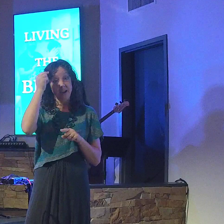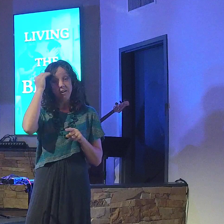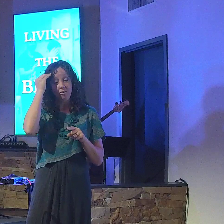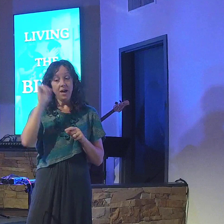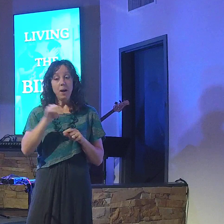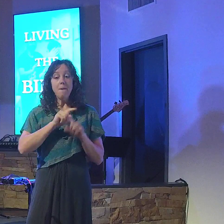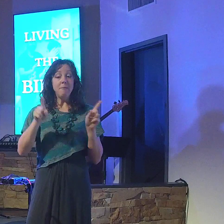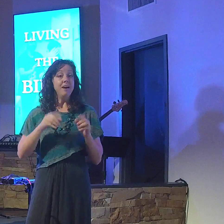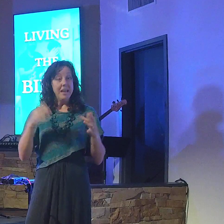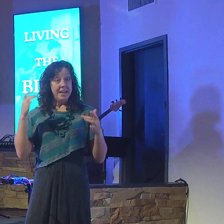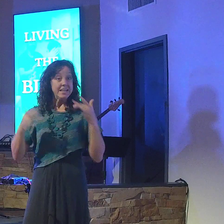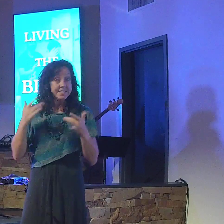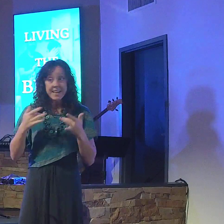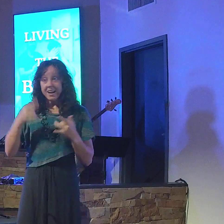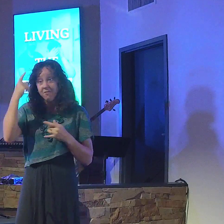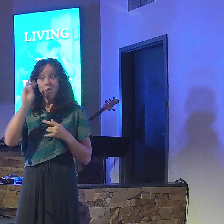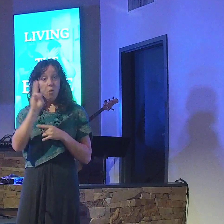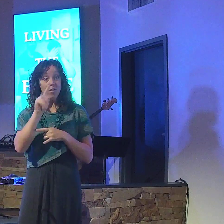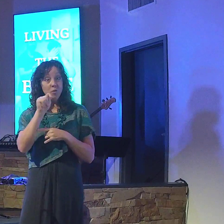excited for Walk Through Bethlehem?